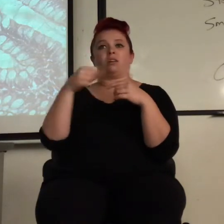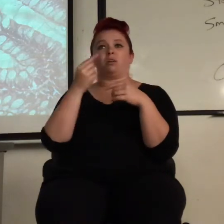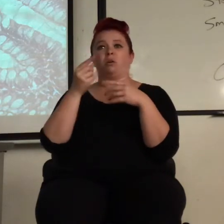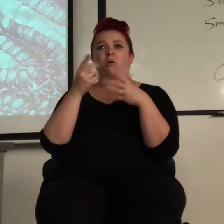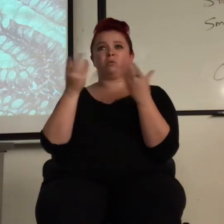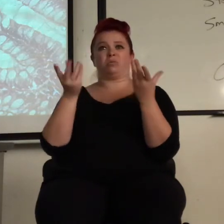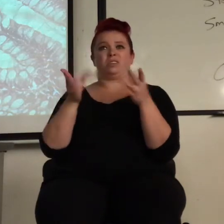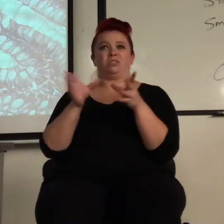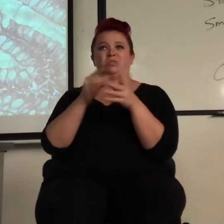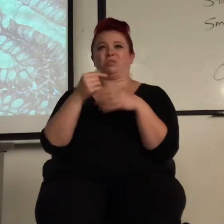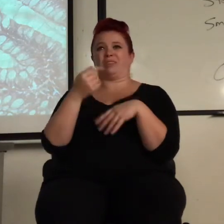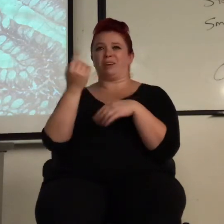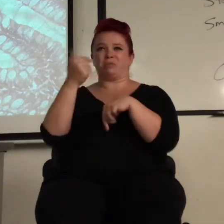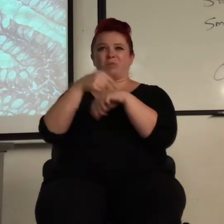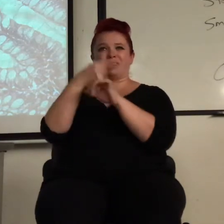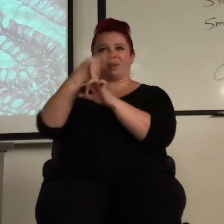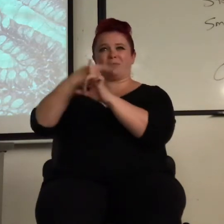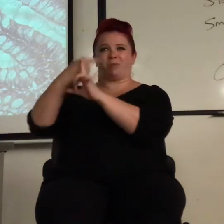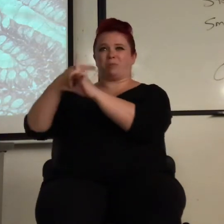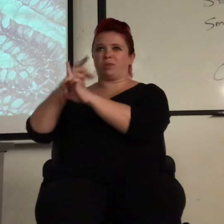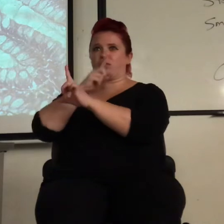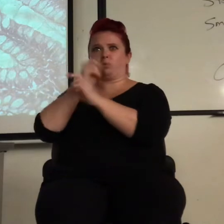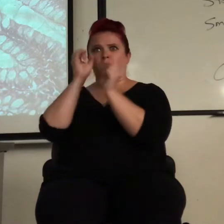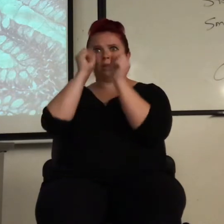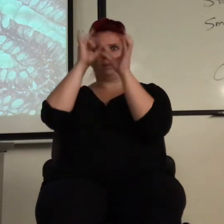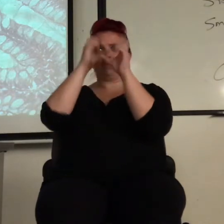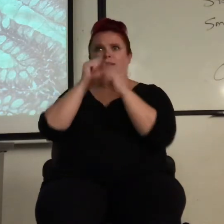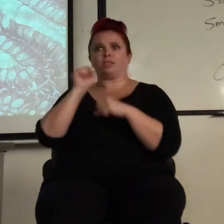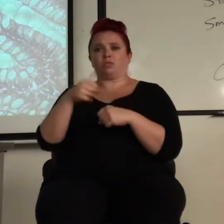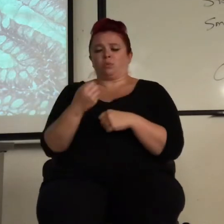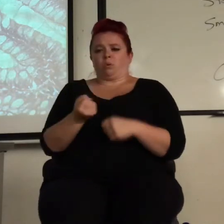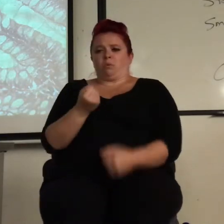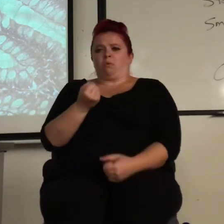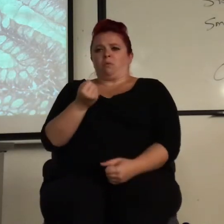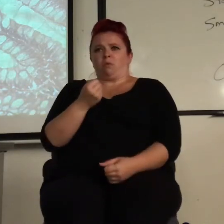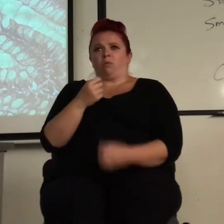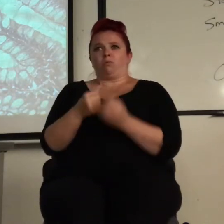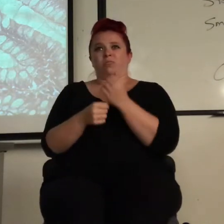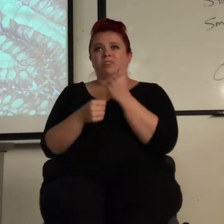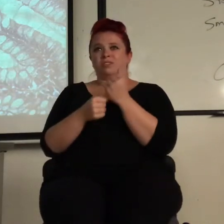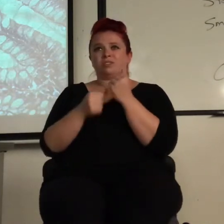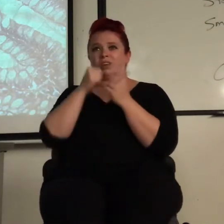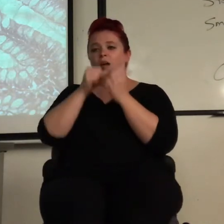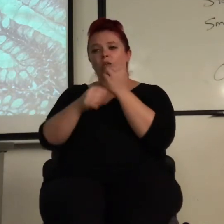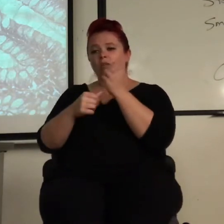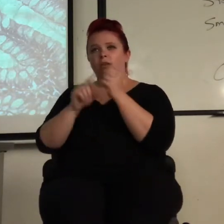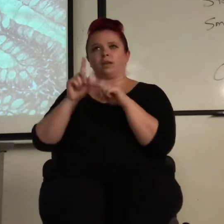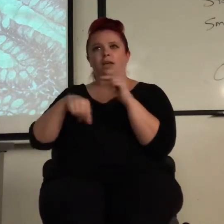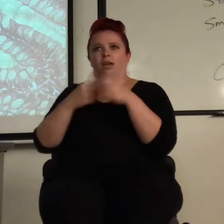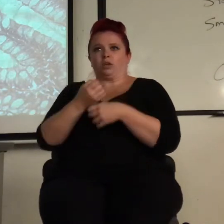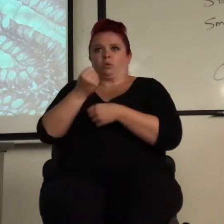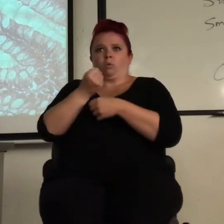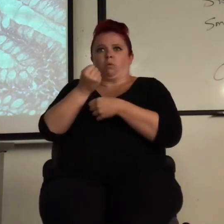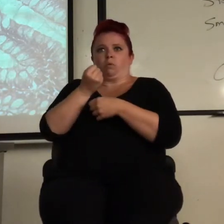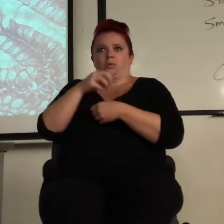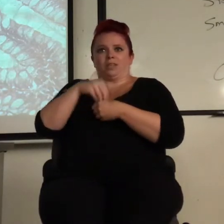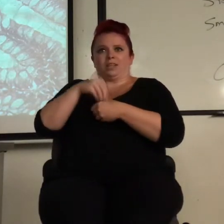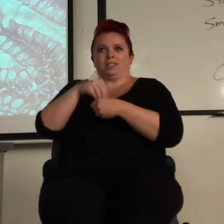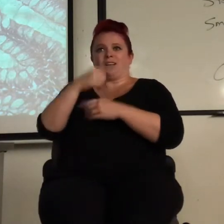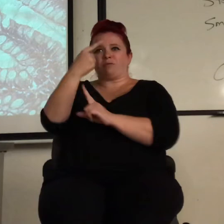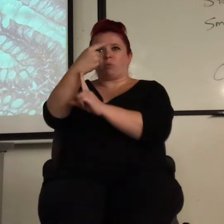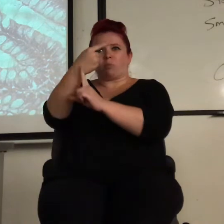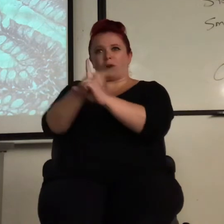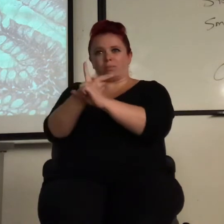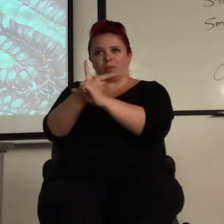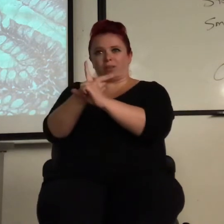month, which is pretty amazing, that you could kind of hold that much feces there. I saw a cadaver when I